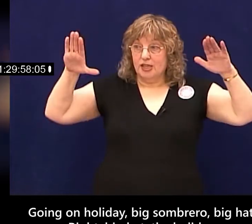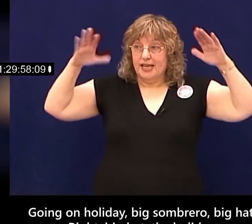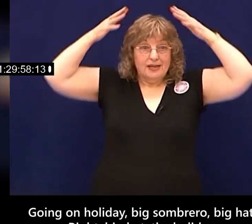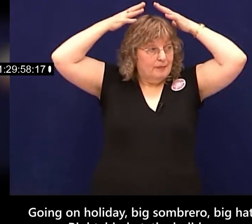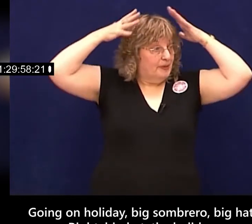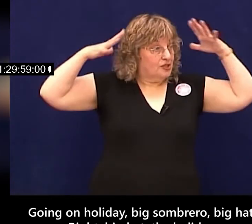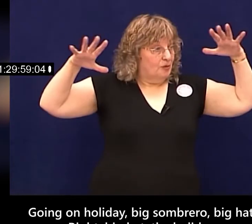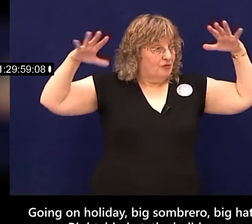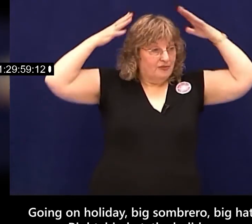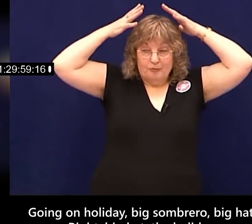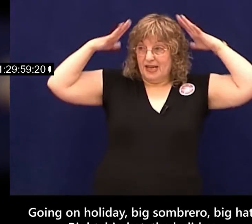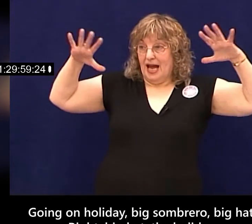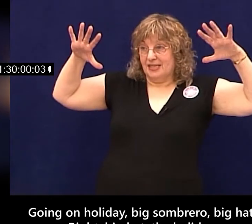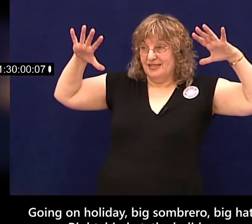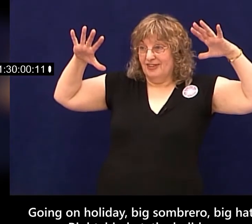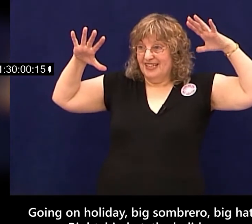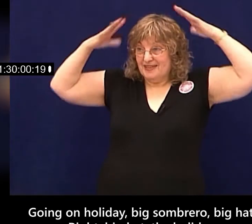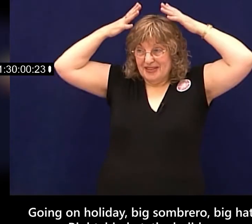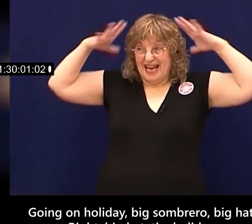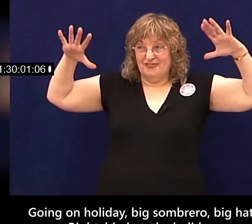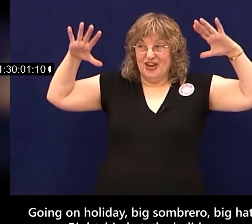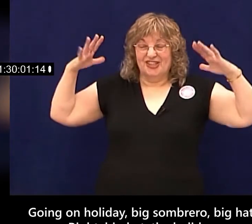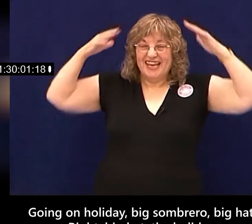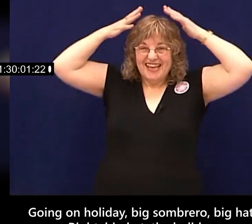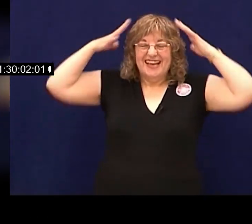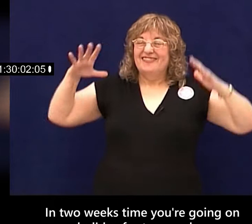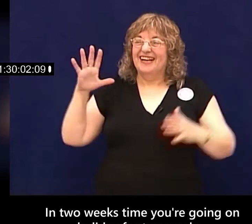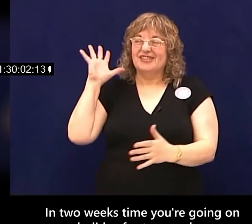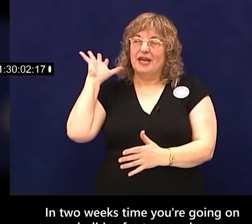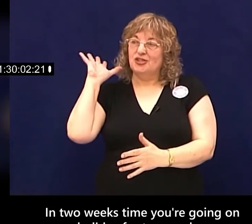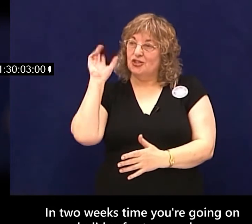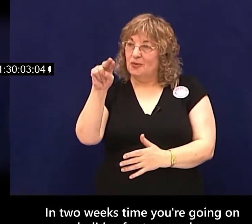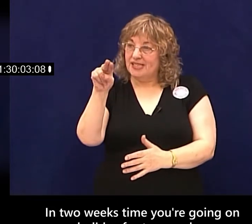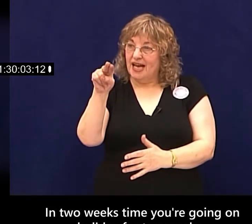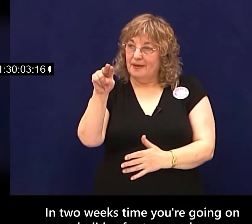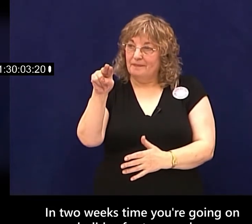holiday, big sombrero, big hat, right? Big hat for your holiday, right? So in 2 weeks' time,